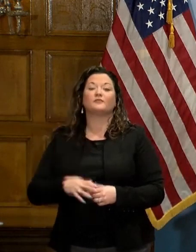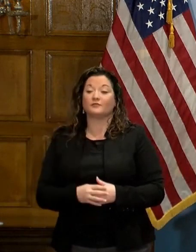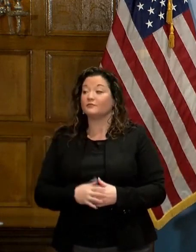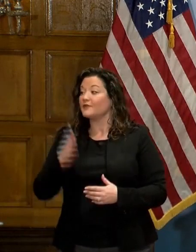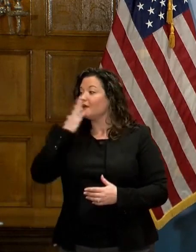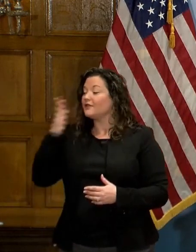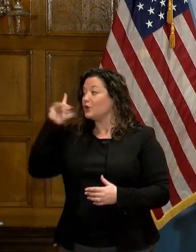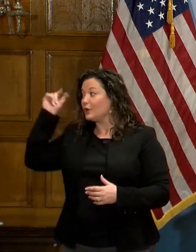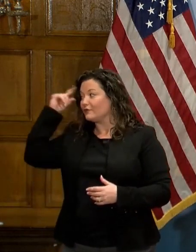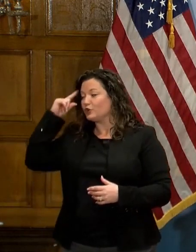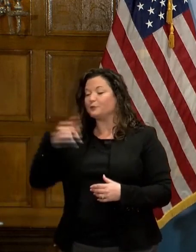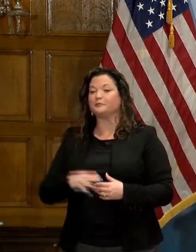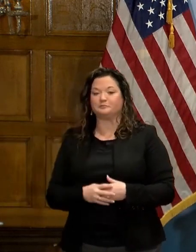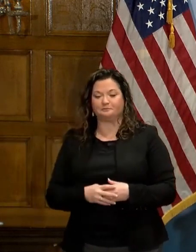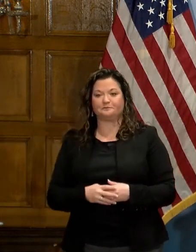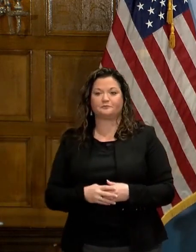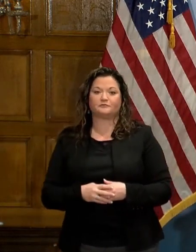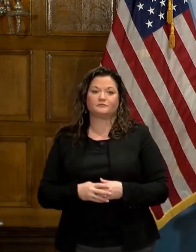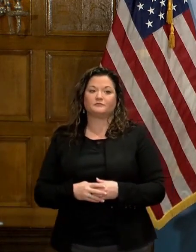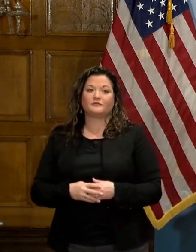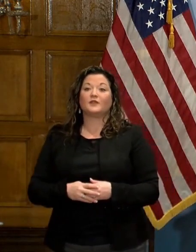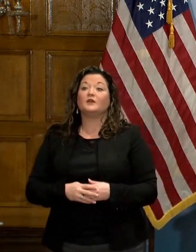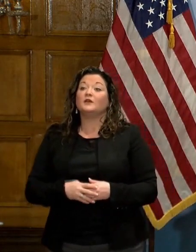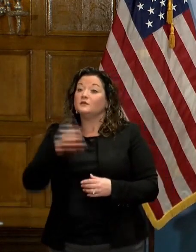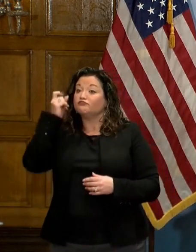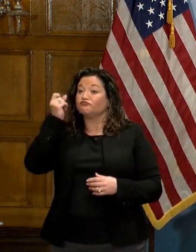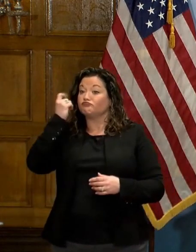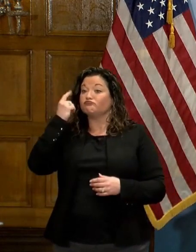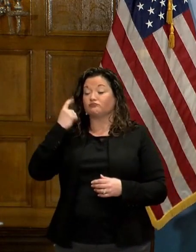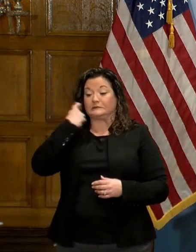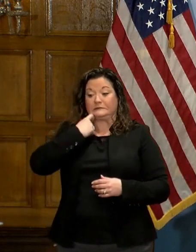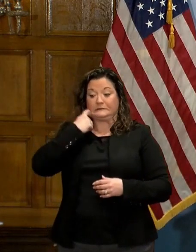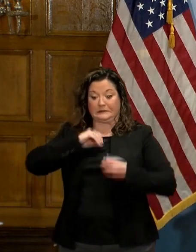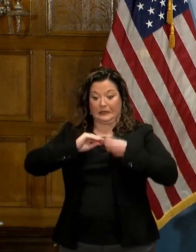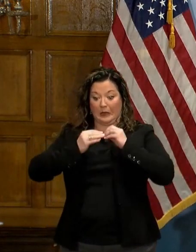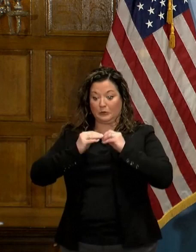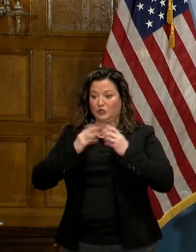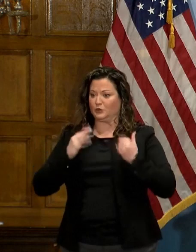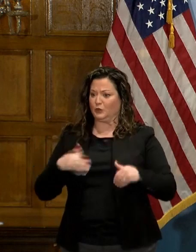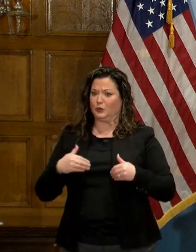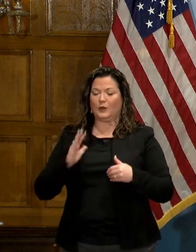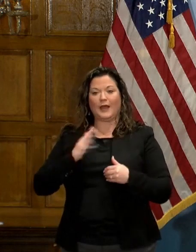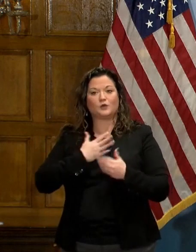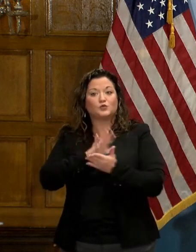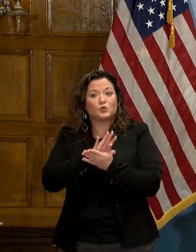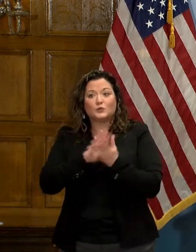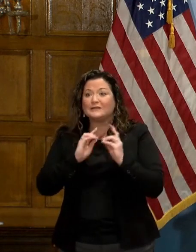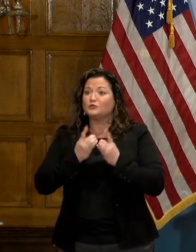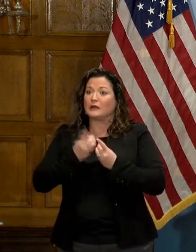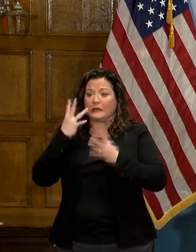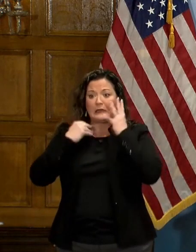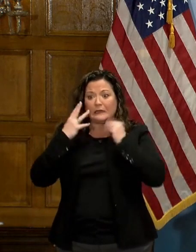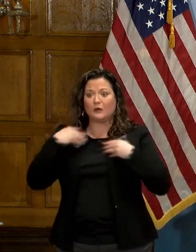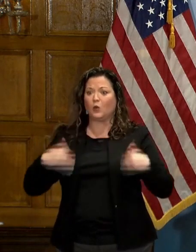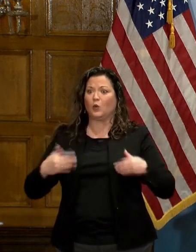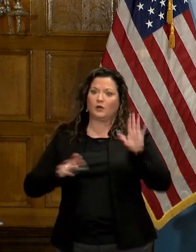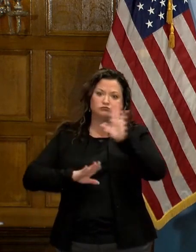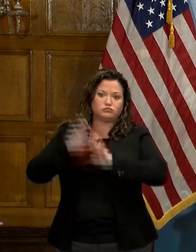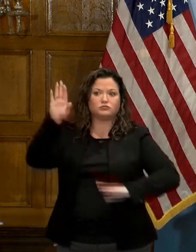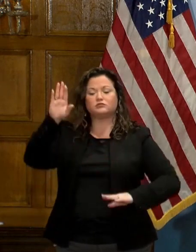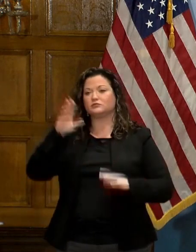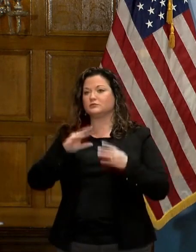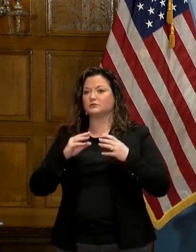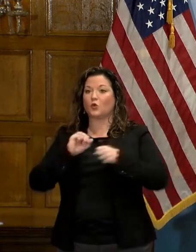Thank you, Governor. In light of the recent numbers, and many of our districts have been seeing a very large spike in the